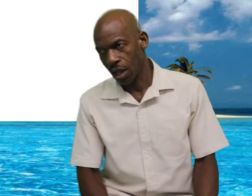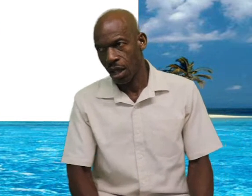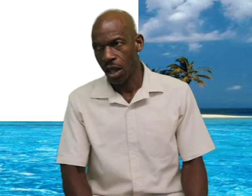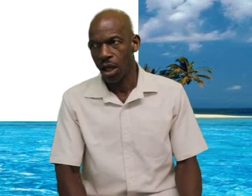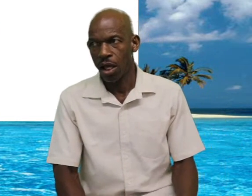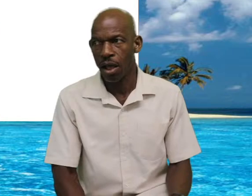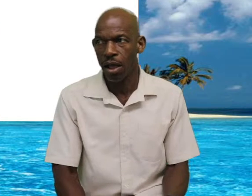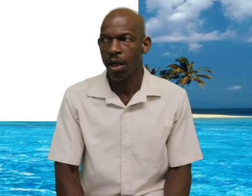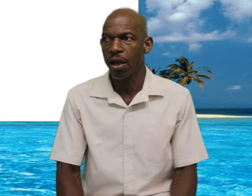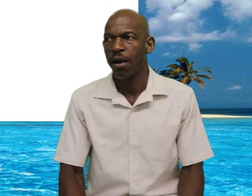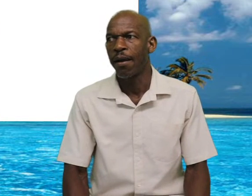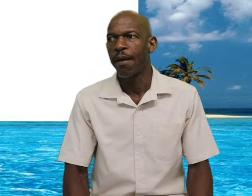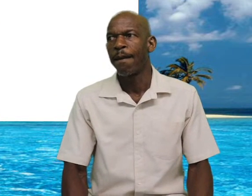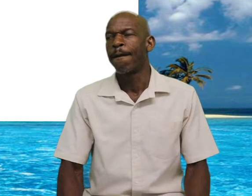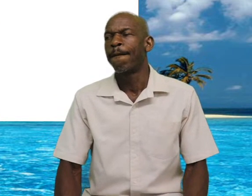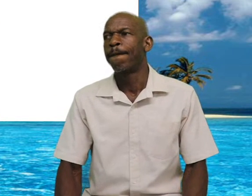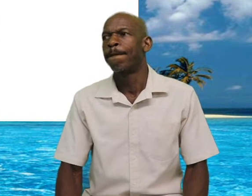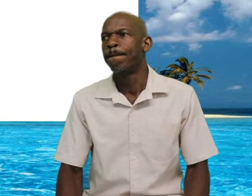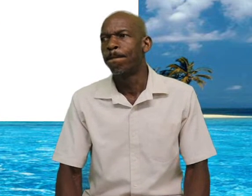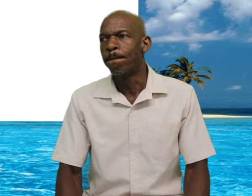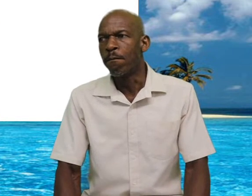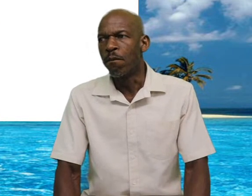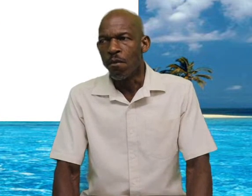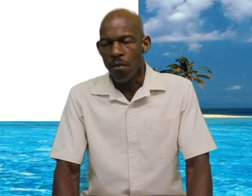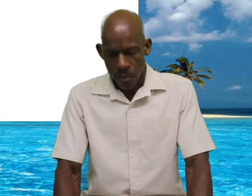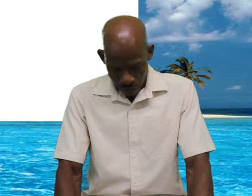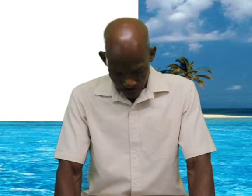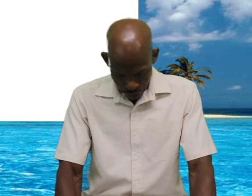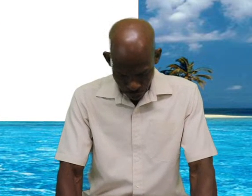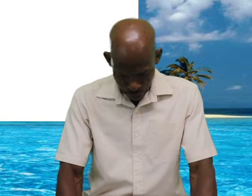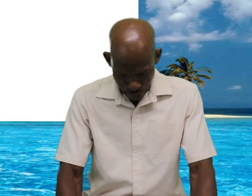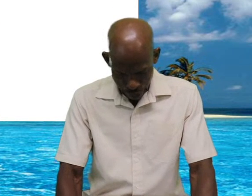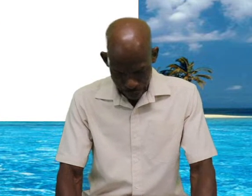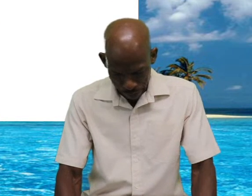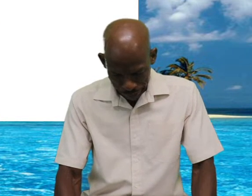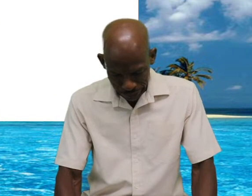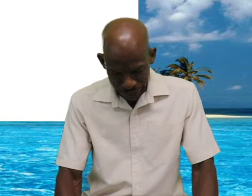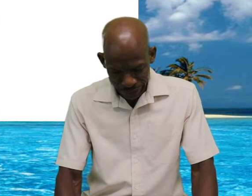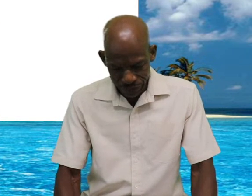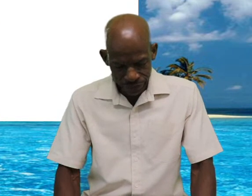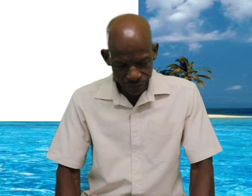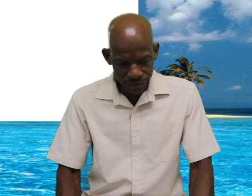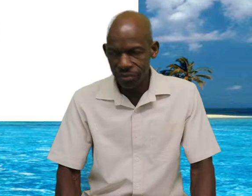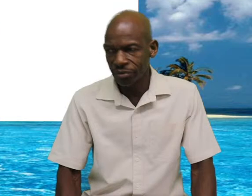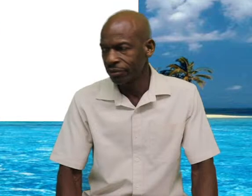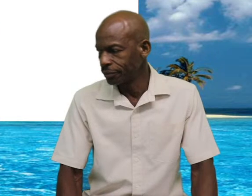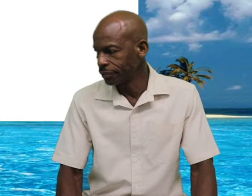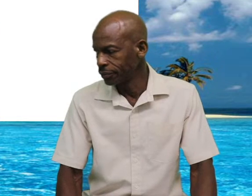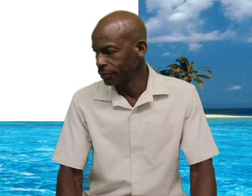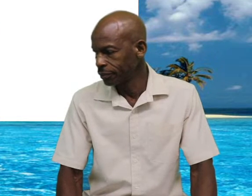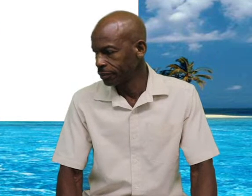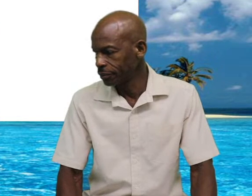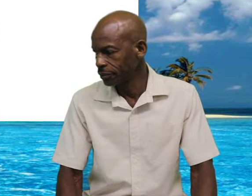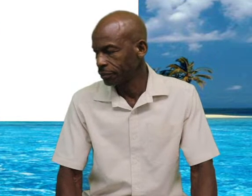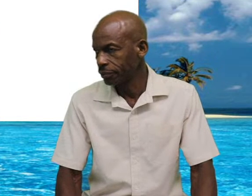this is my, I go to this place. I should really sorry about the